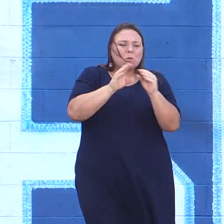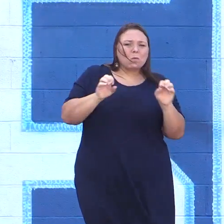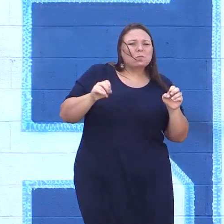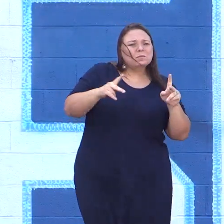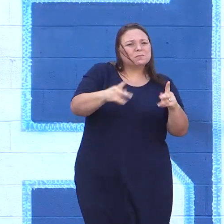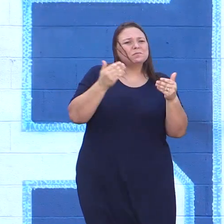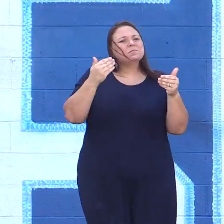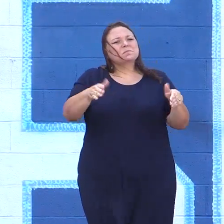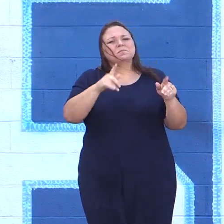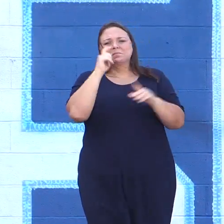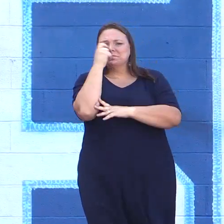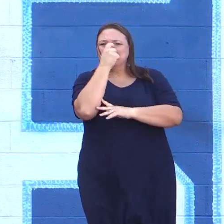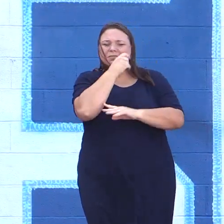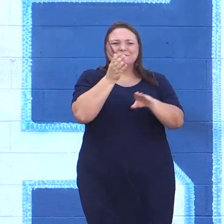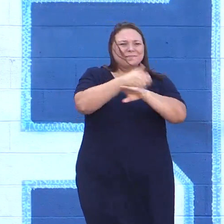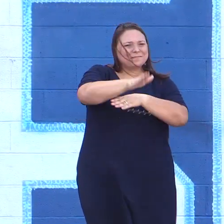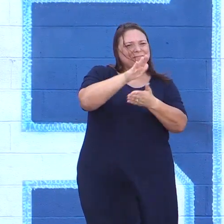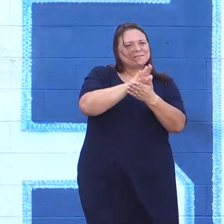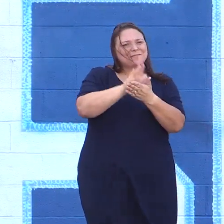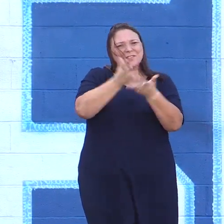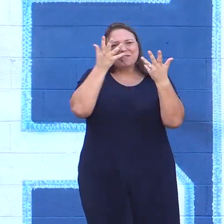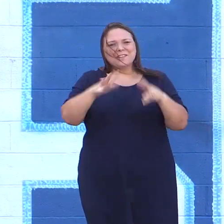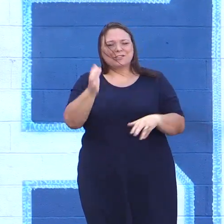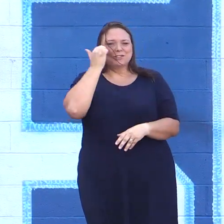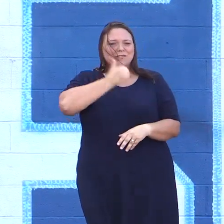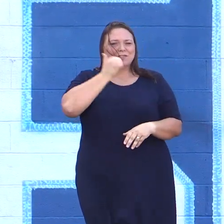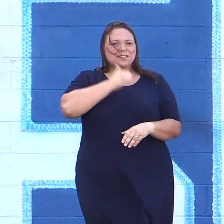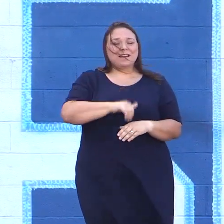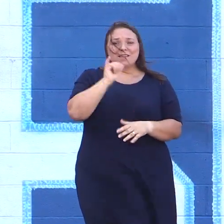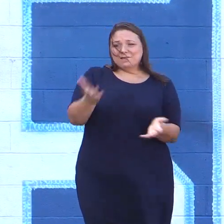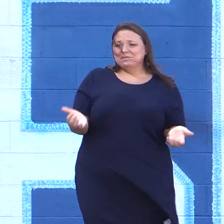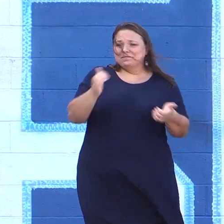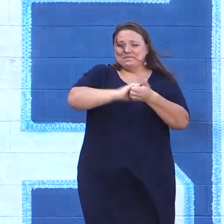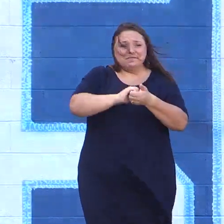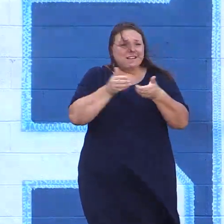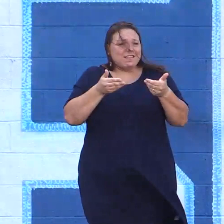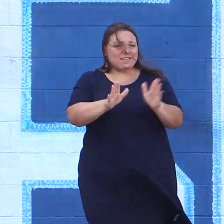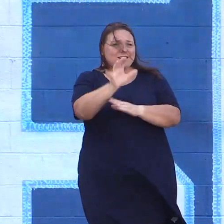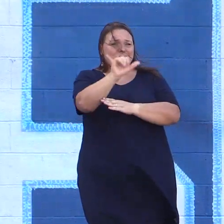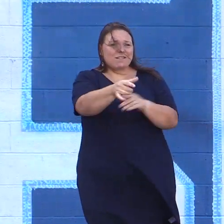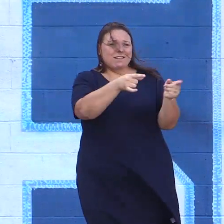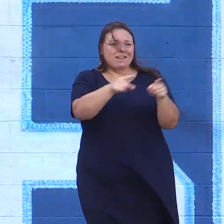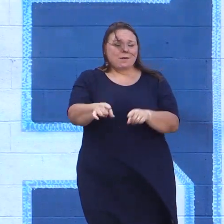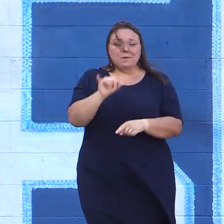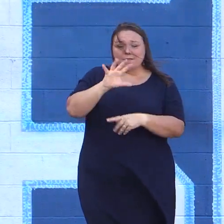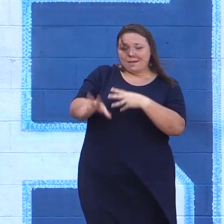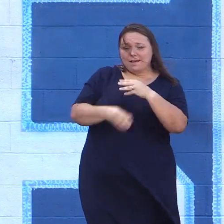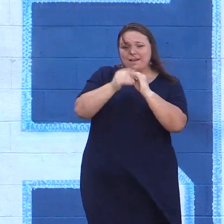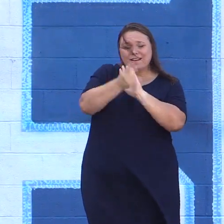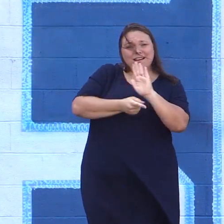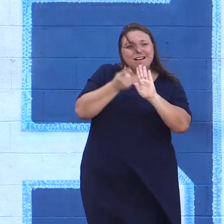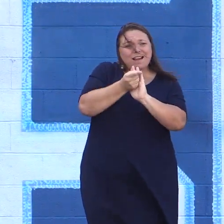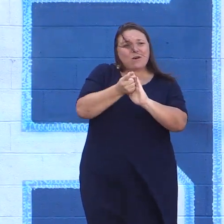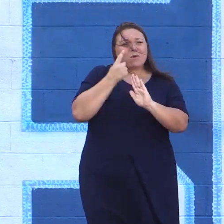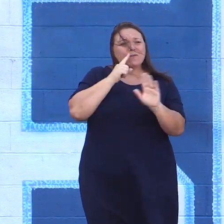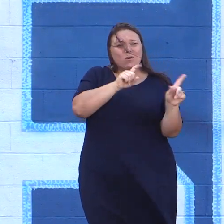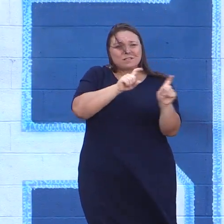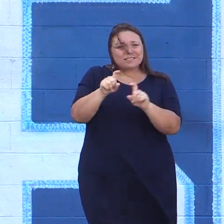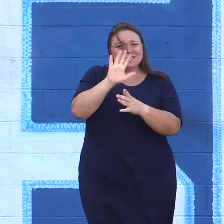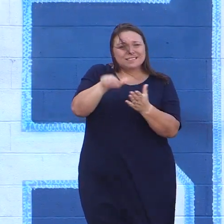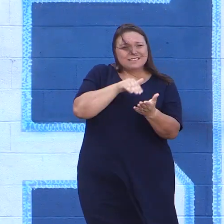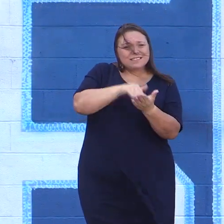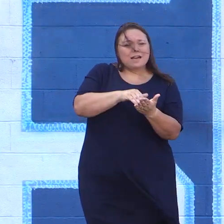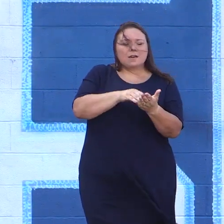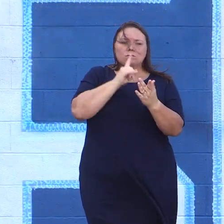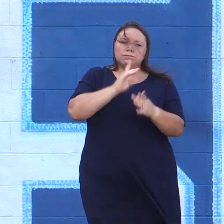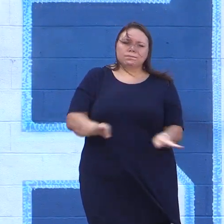get tested after school ends each day. This partnership will allow for that. Those extra hours to get to a testing center are going to mean